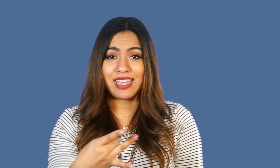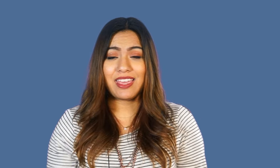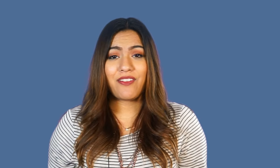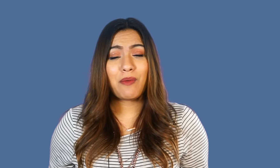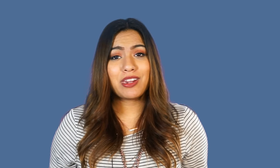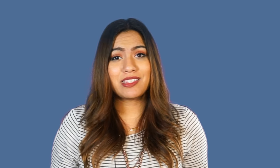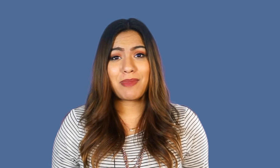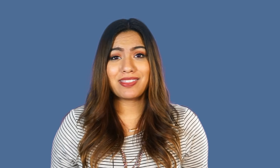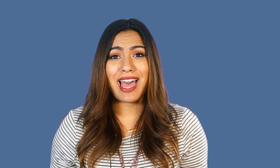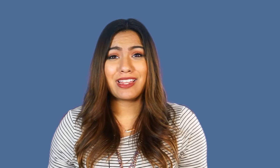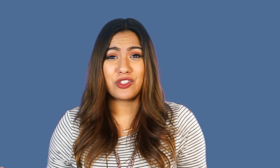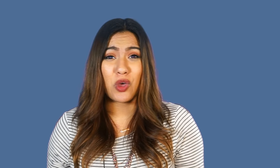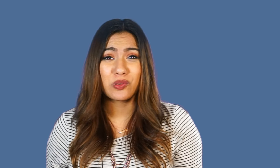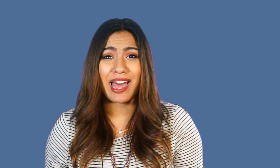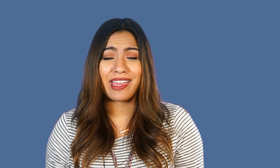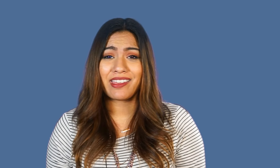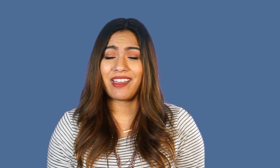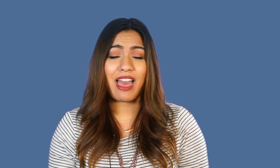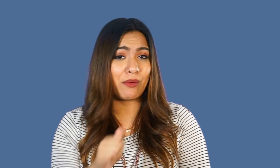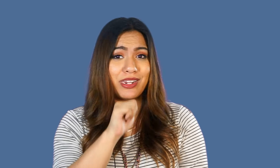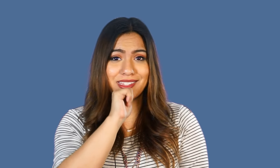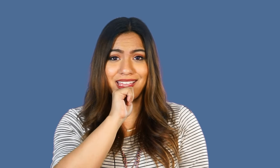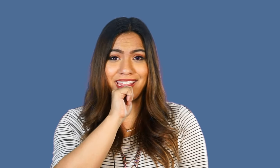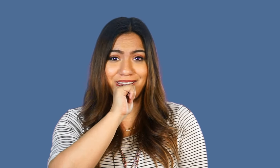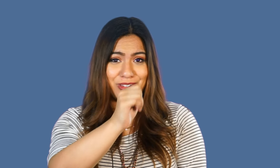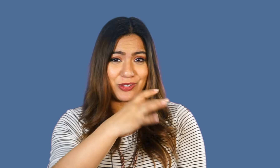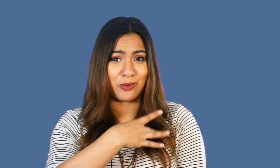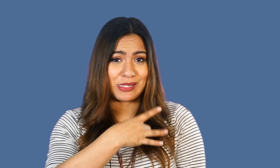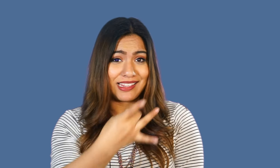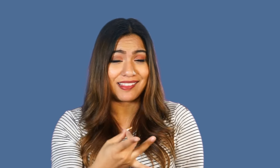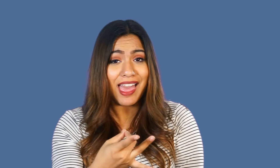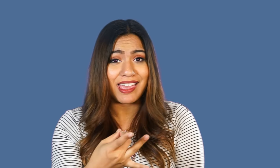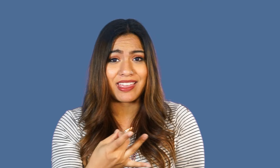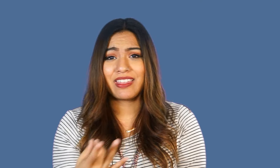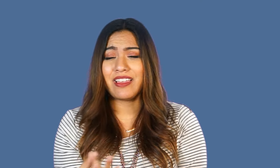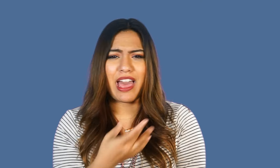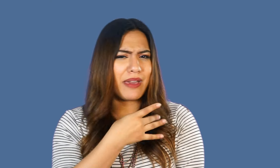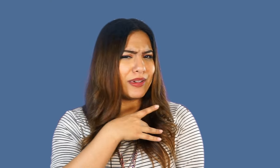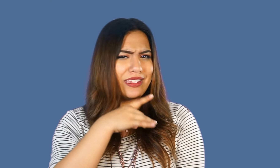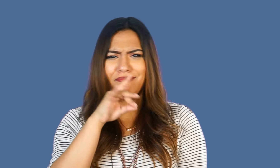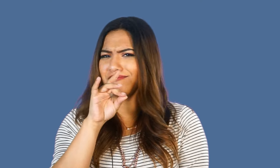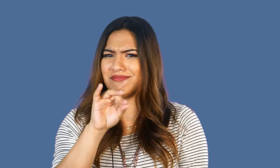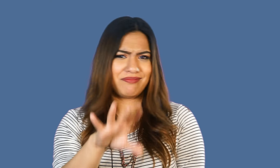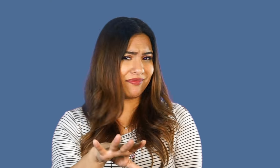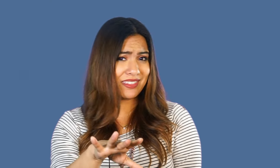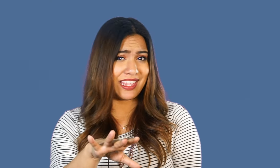If I wanted to make that don't like, I wouldn't sign don't like, I would